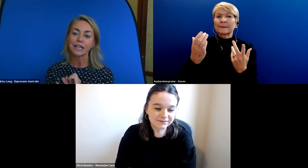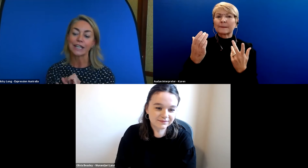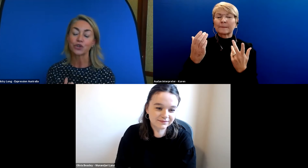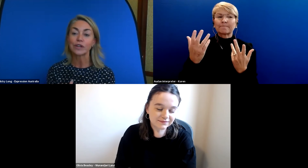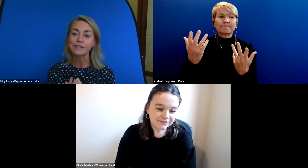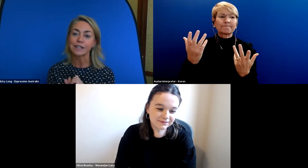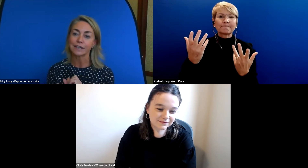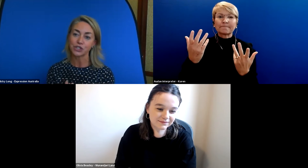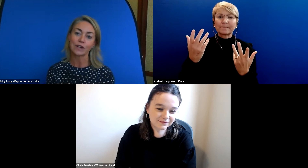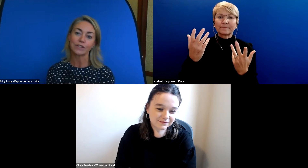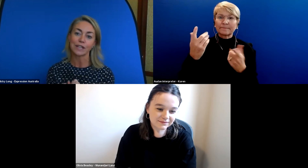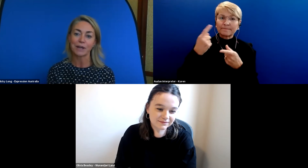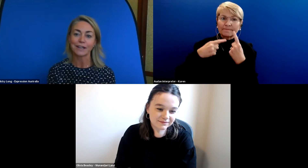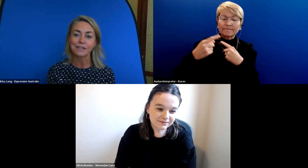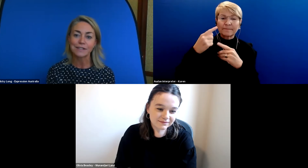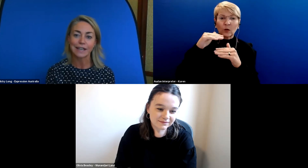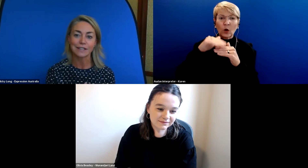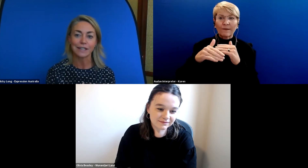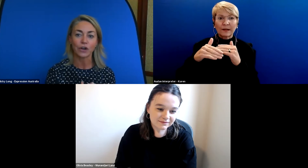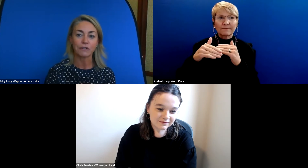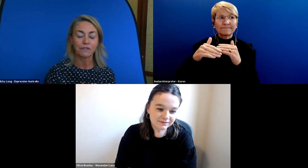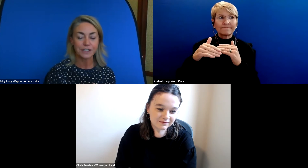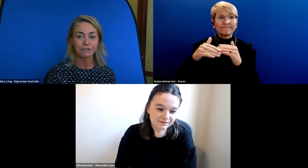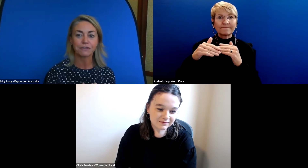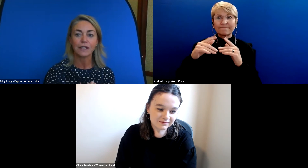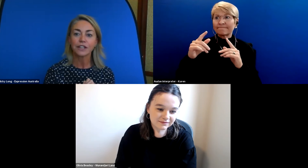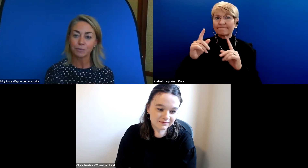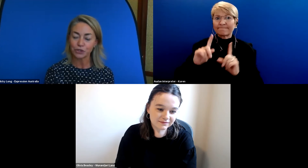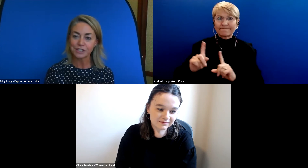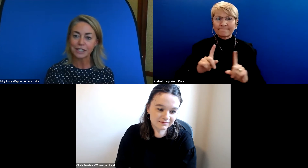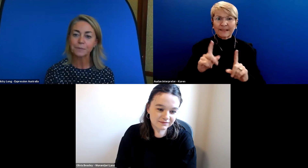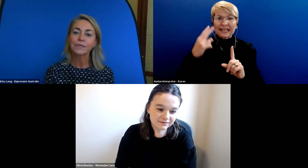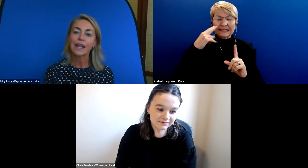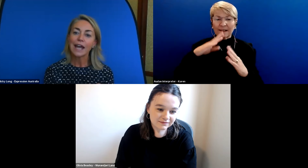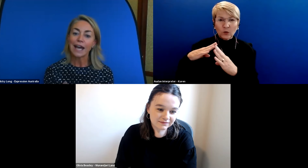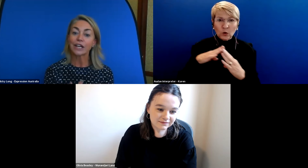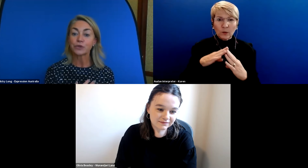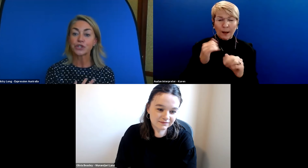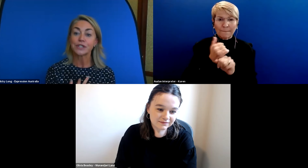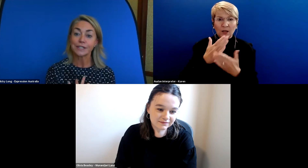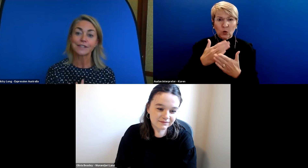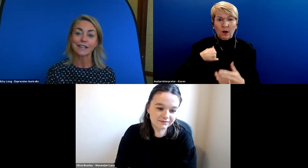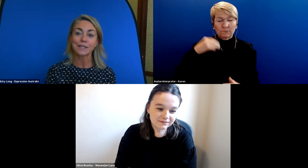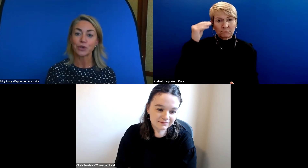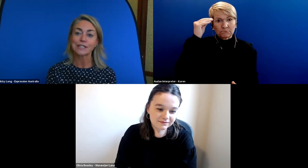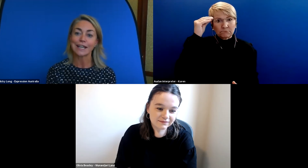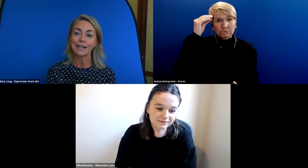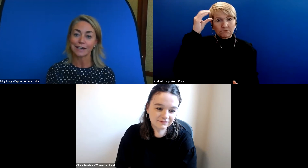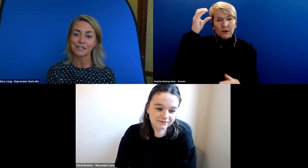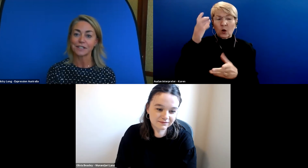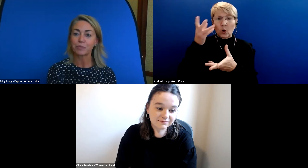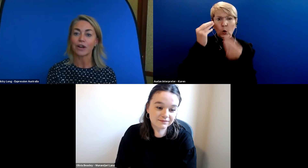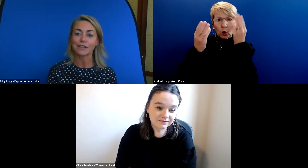and increasing and strengthening my understanding of the deaf community. And I also did start some